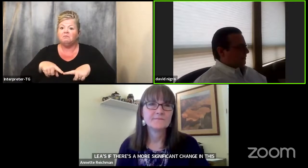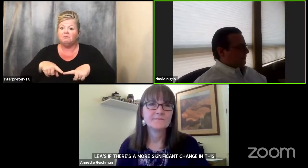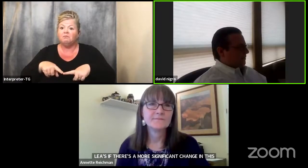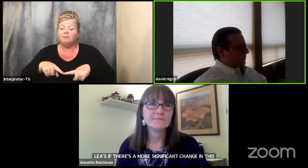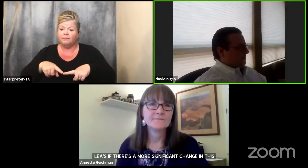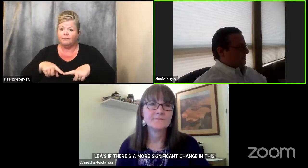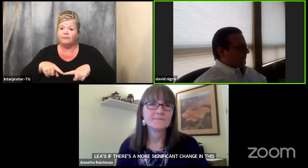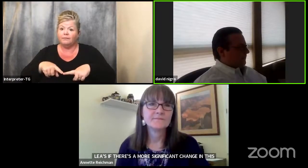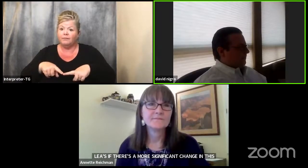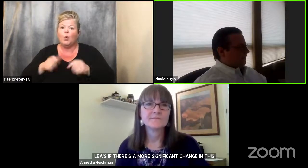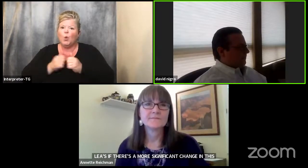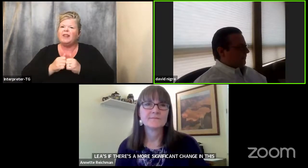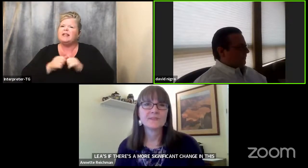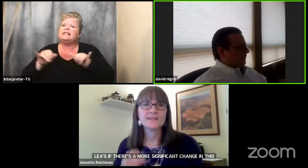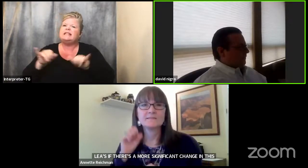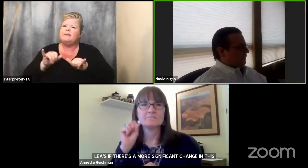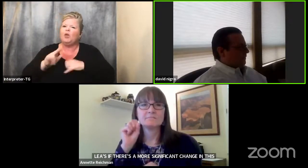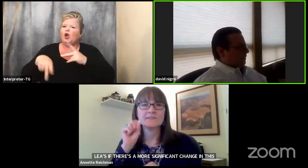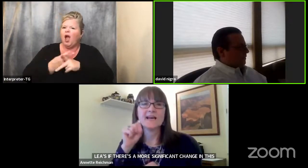agreements.